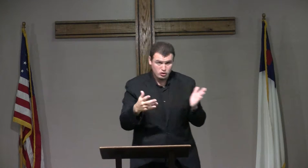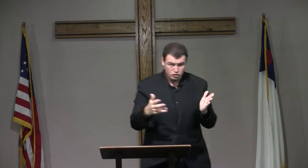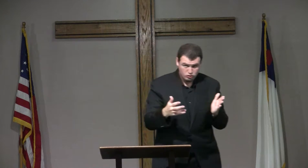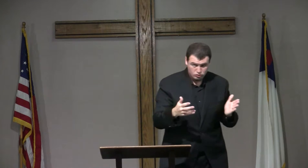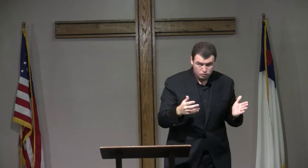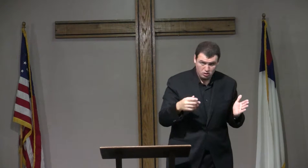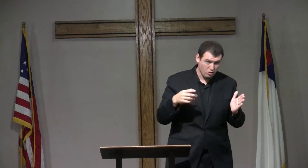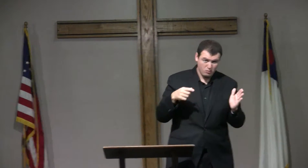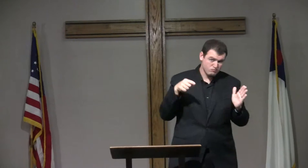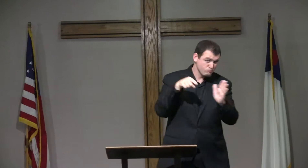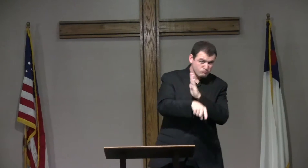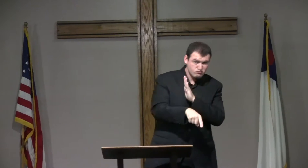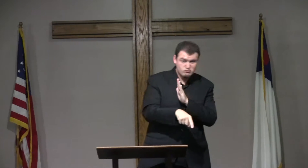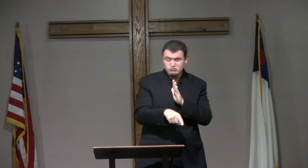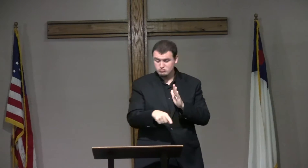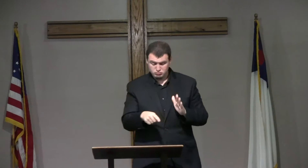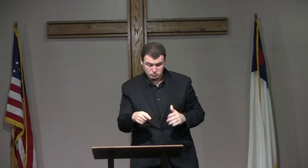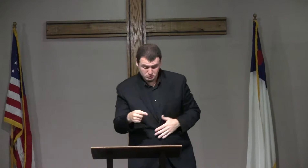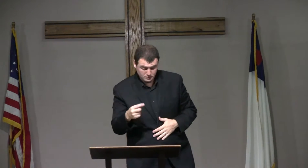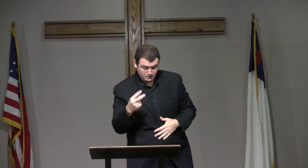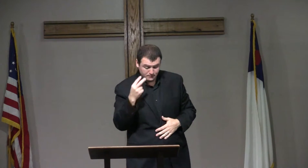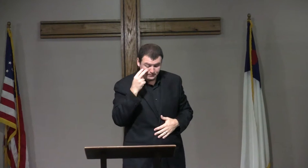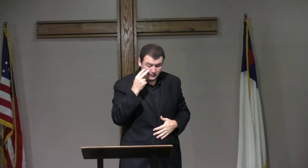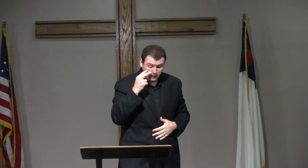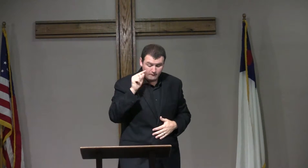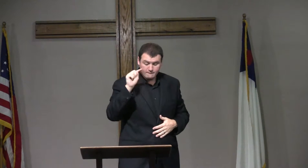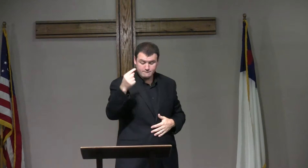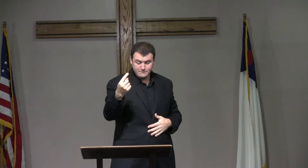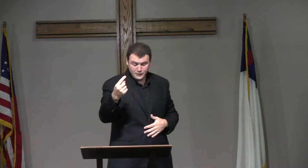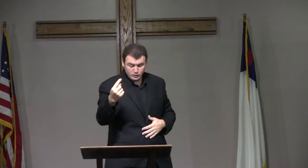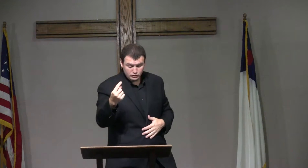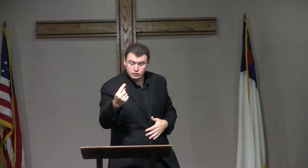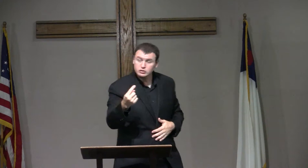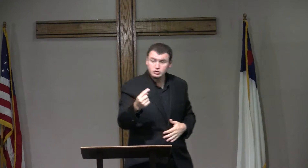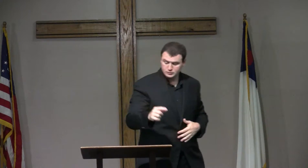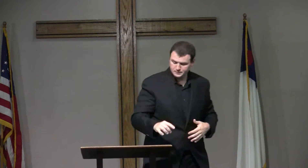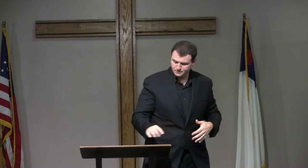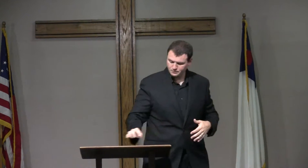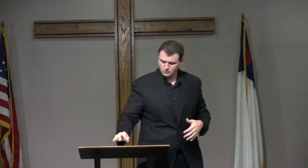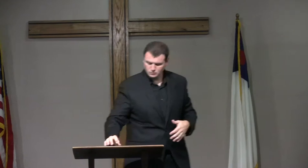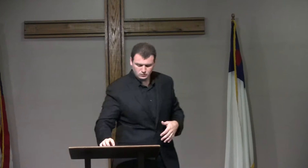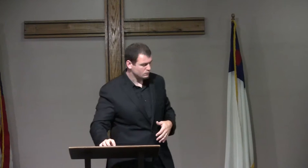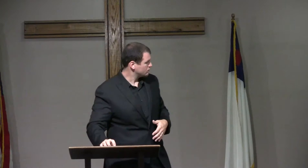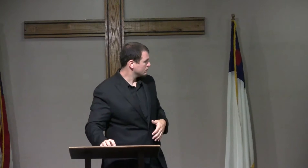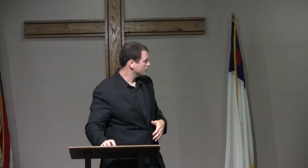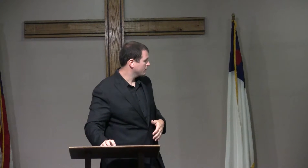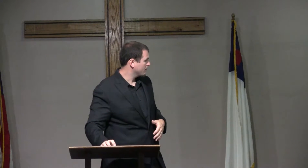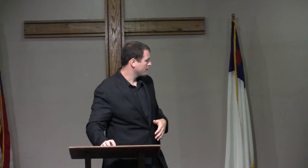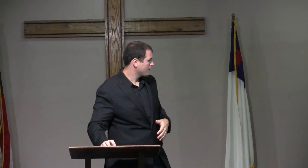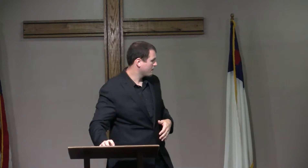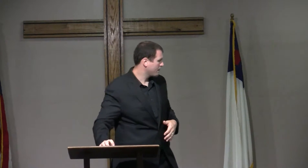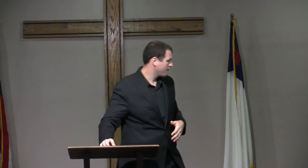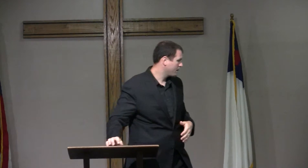Jesus goes through them, and we'll be looking at them today. The first point he brings up is murder.